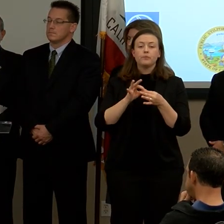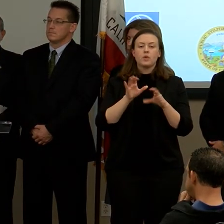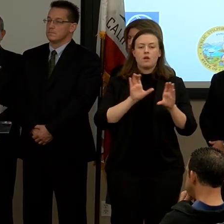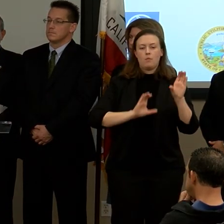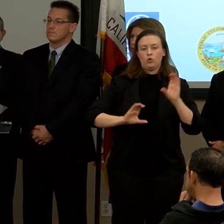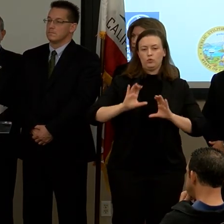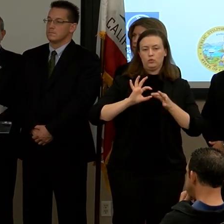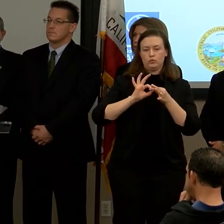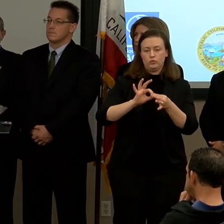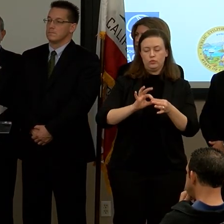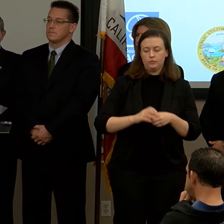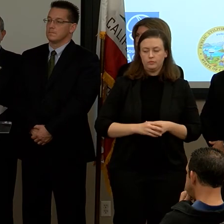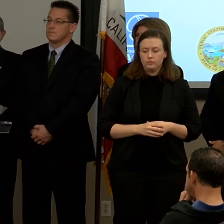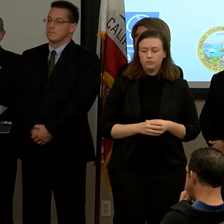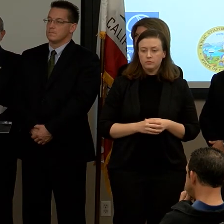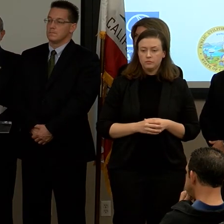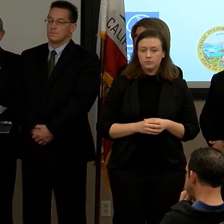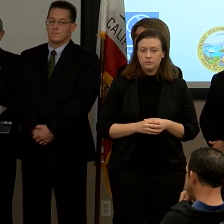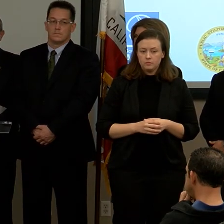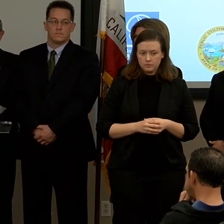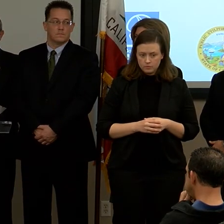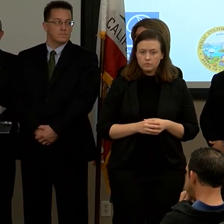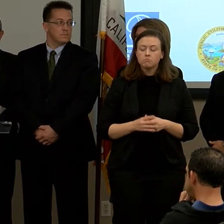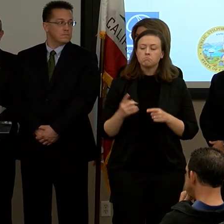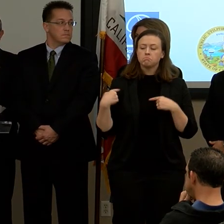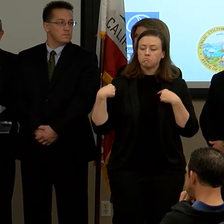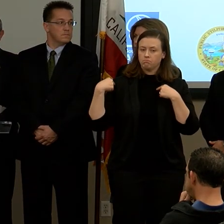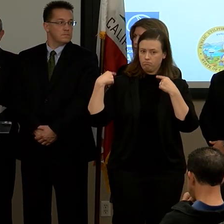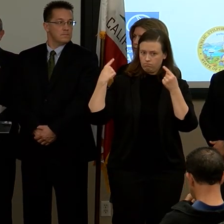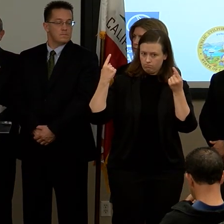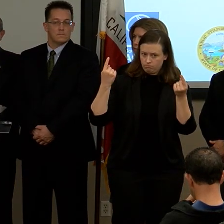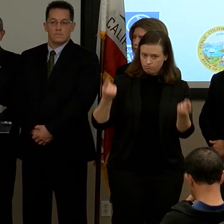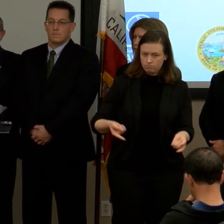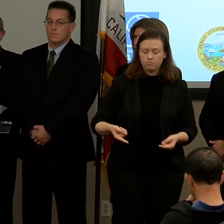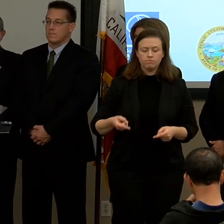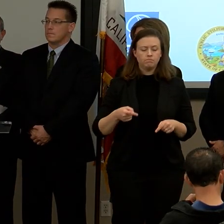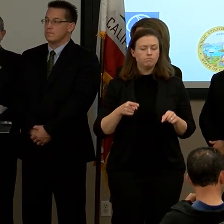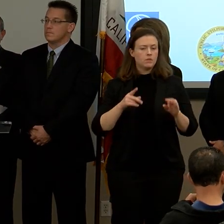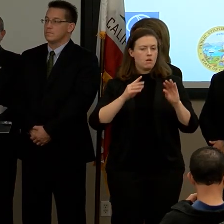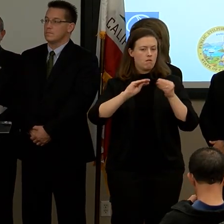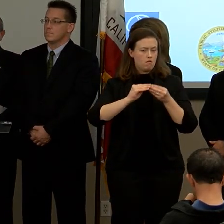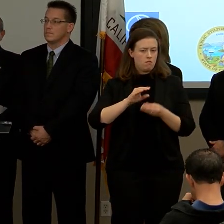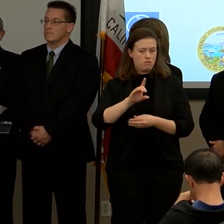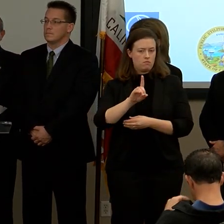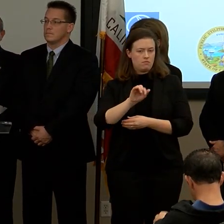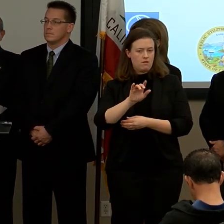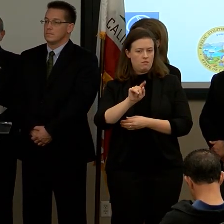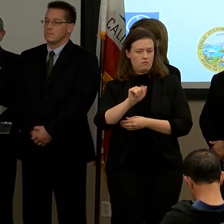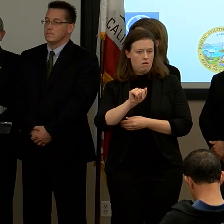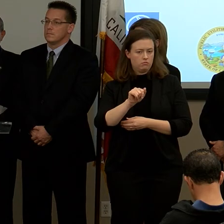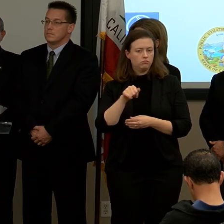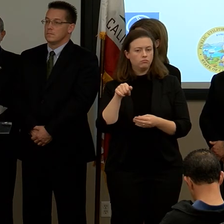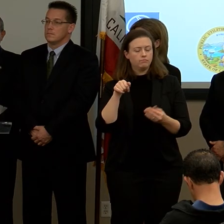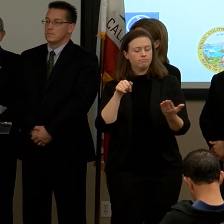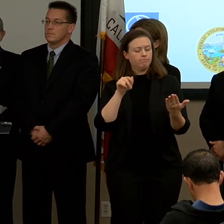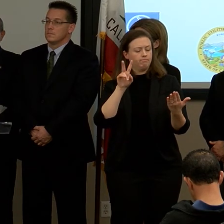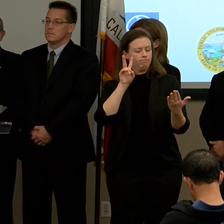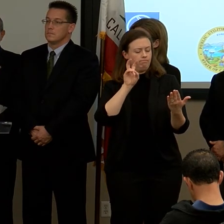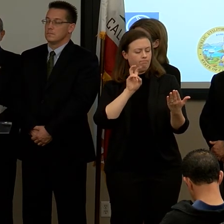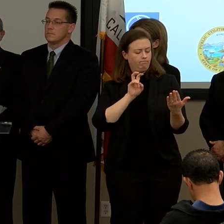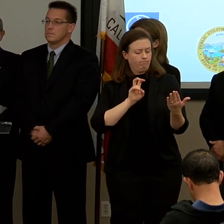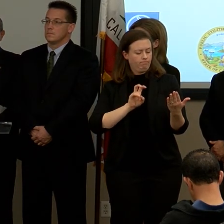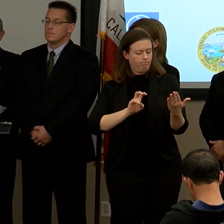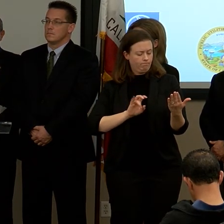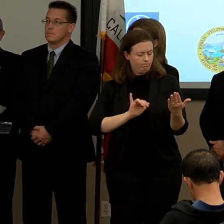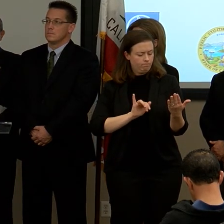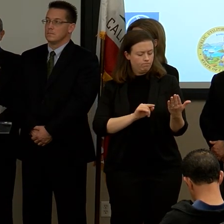concern. So we have been looking all along at the data that are collected by South Coast Air Quality Management